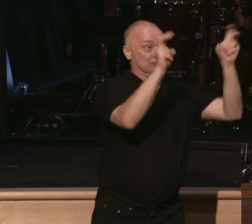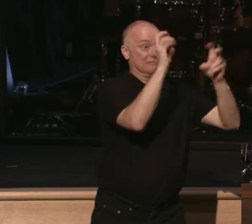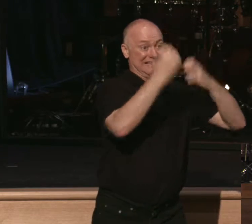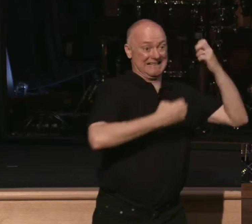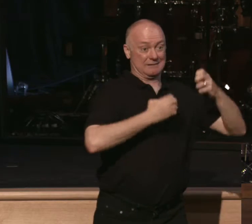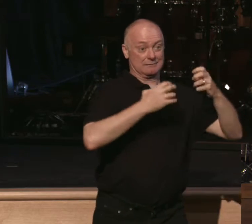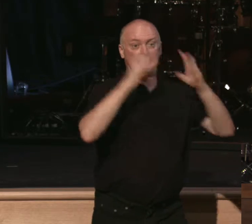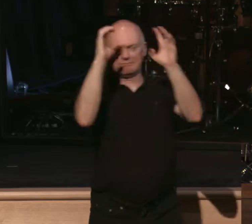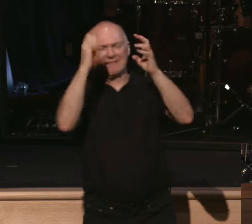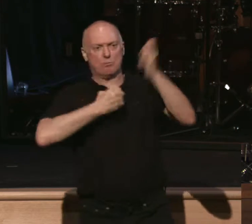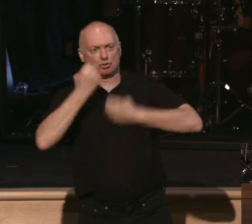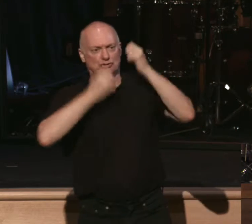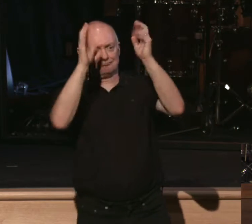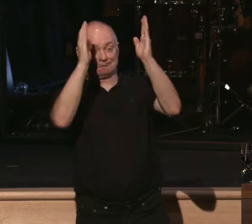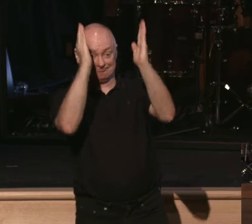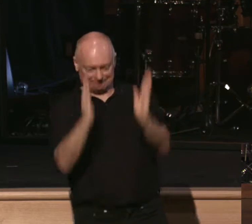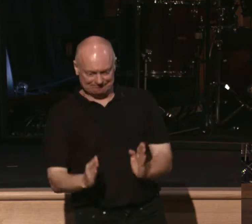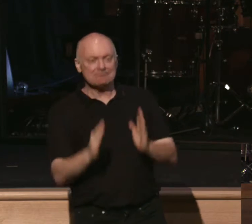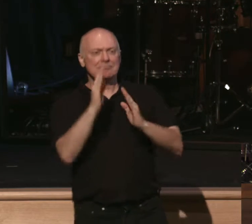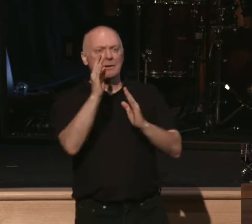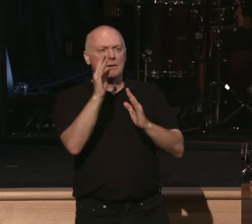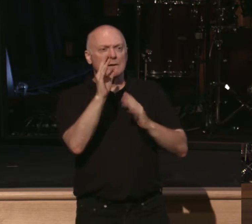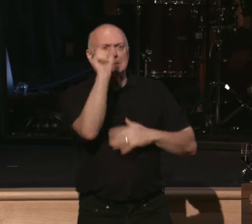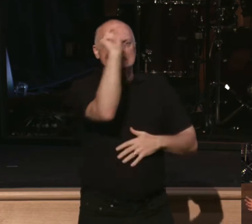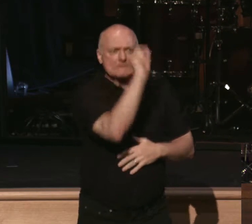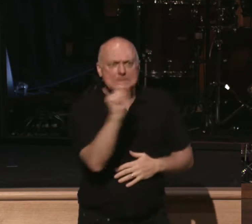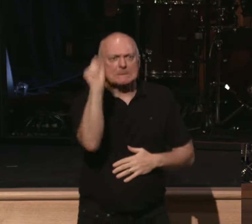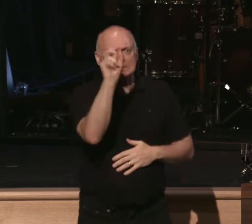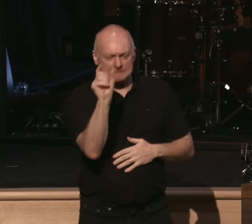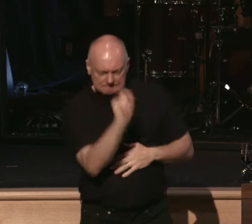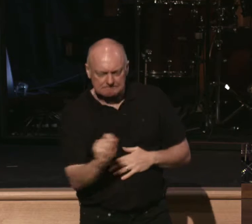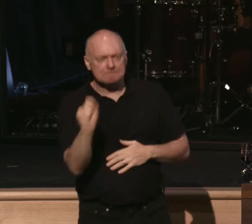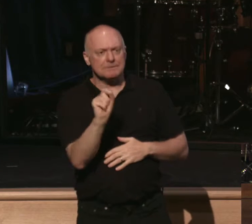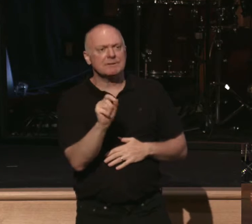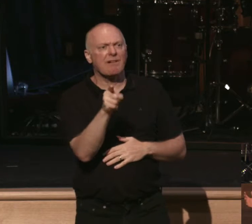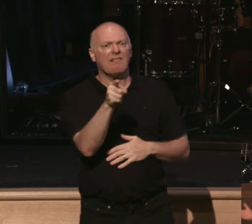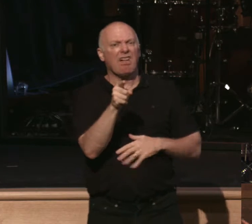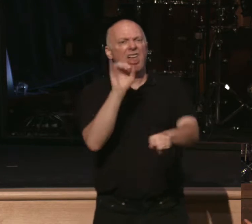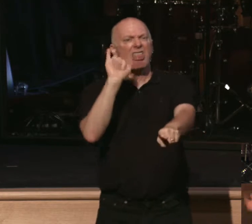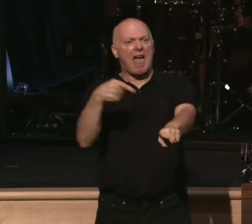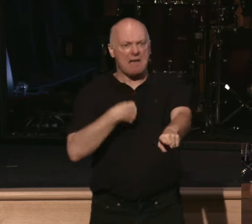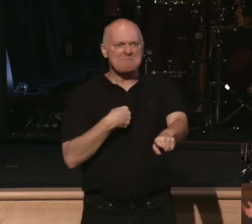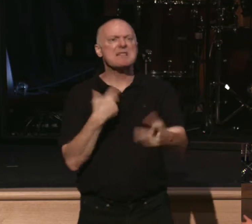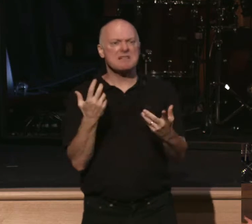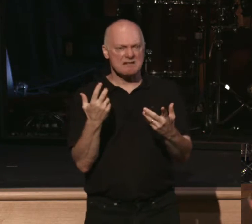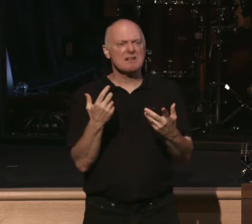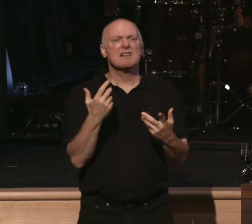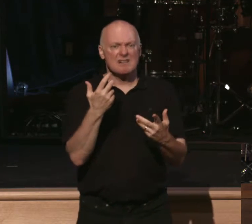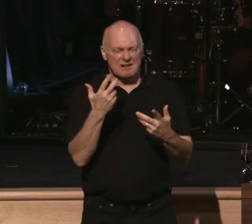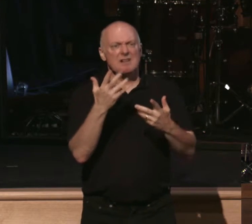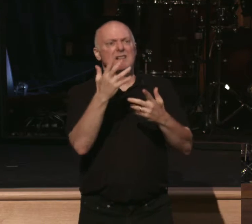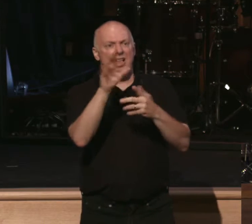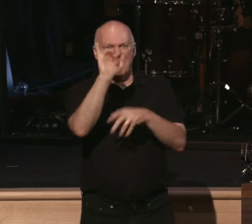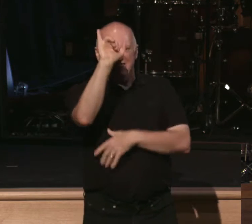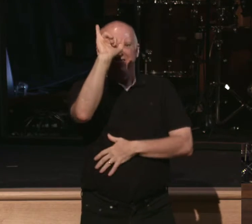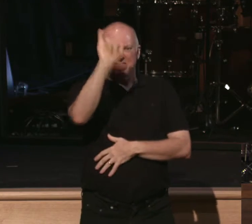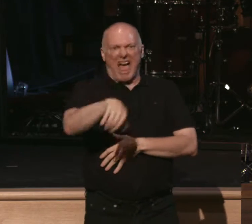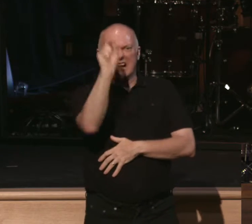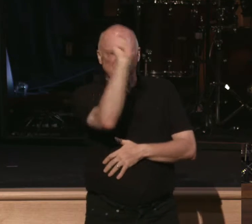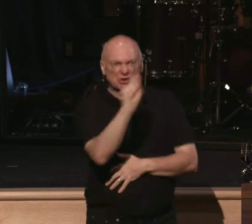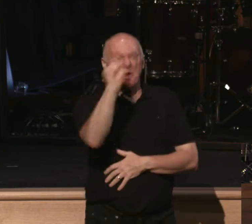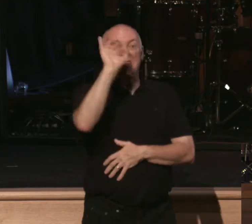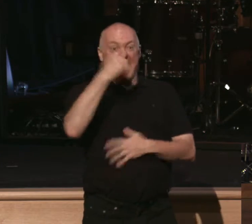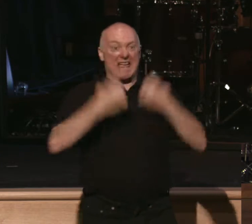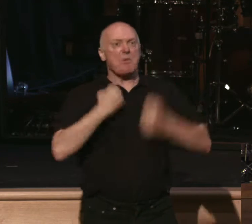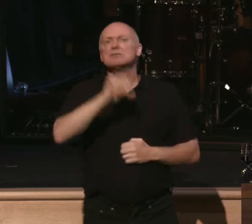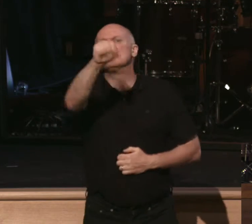want you to place yourself where those are literally tidal waves, that you're getting hit with all the tidal waves of those